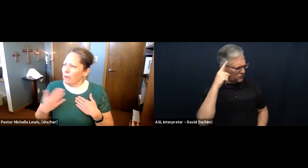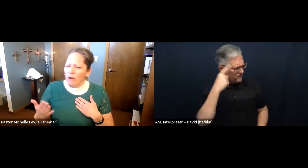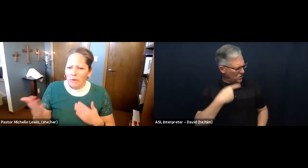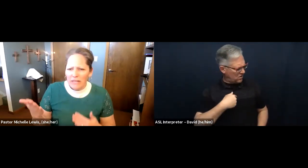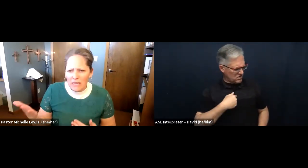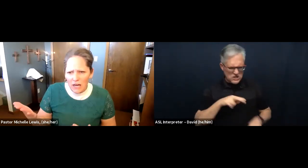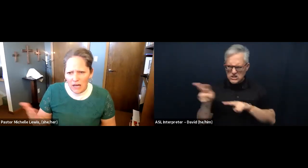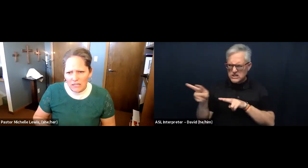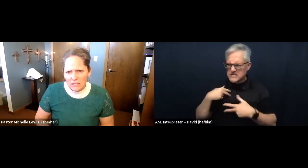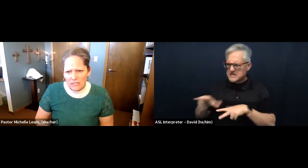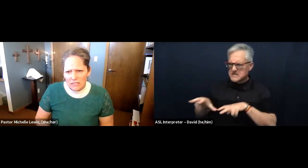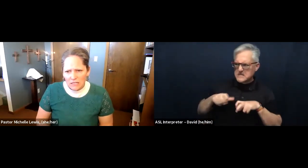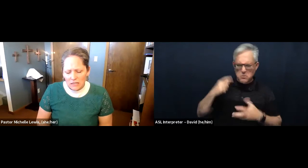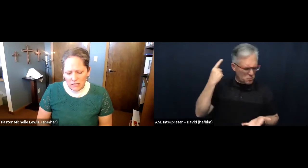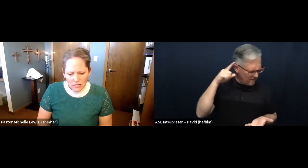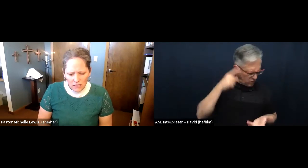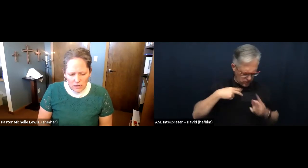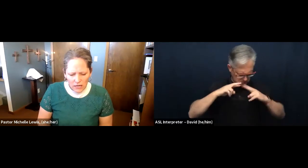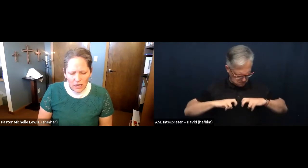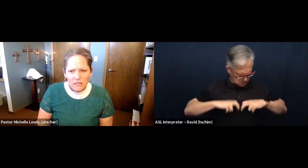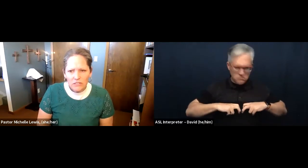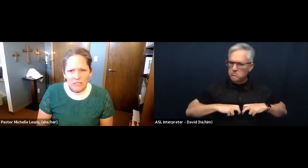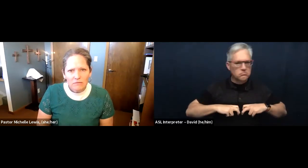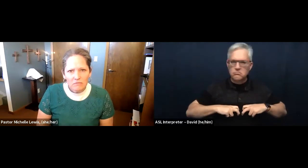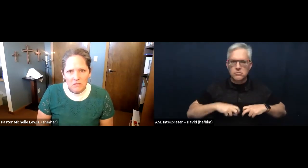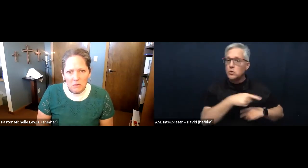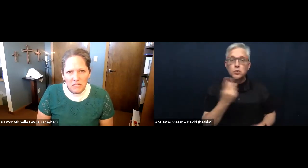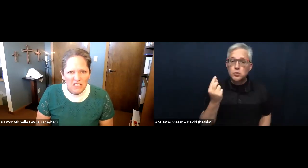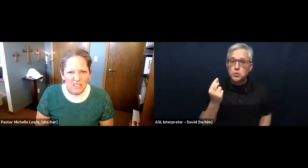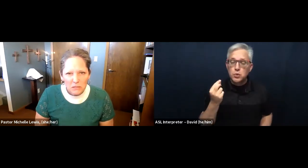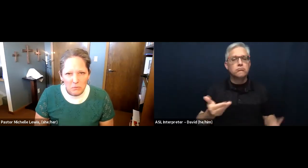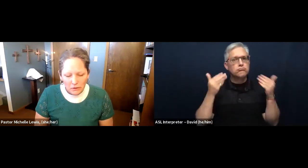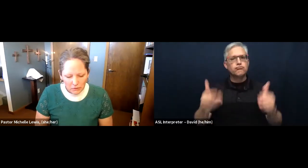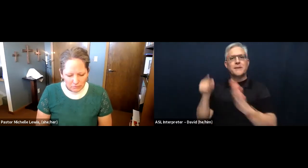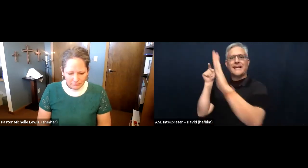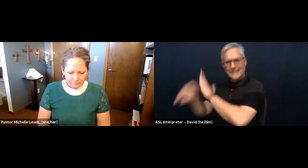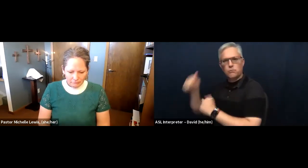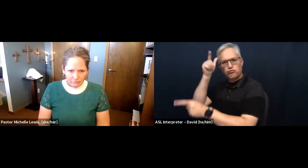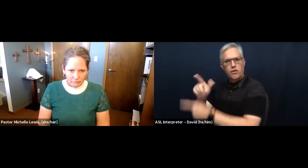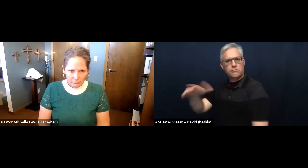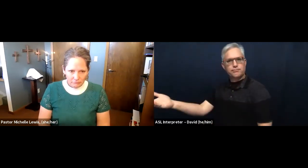Why do I want what he has? Cain just goes ahead and kills his brother.